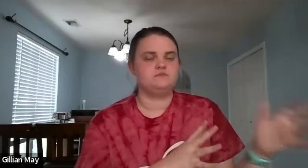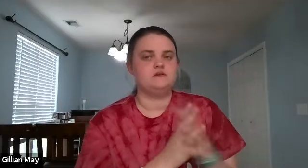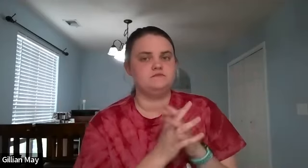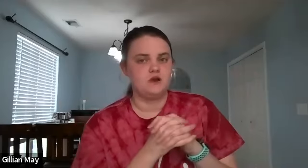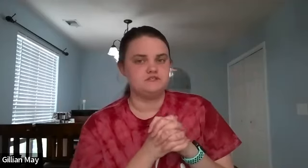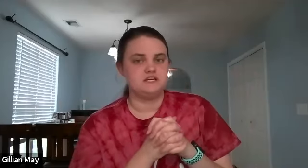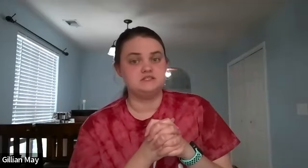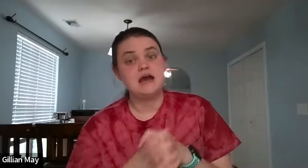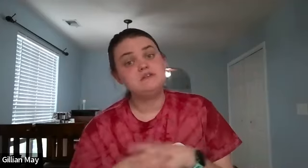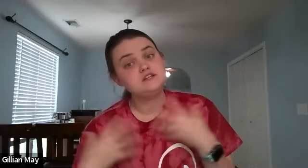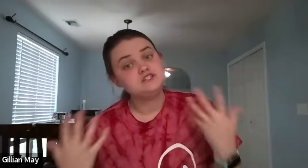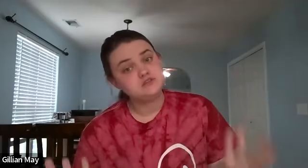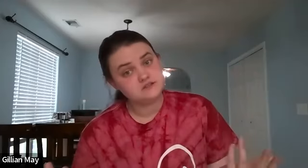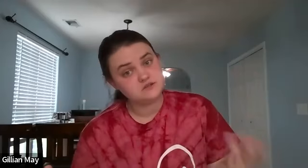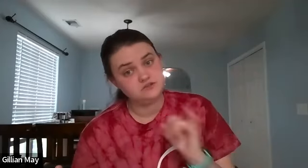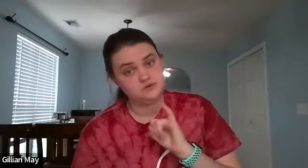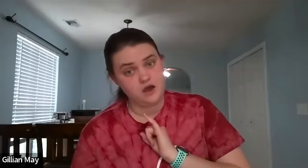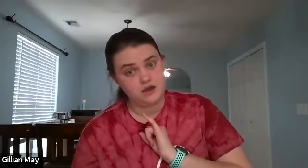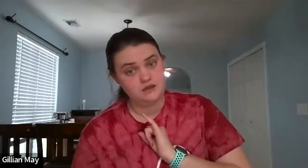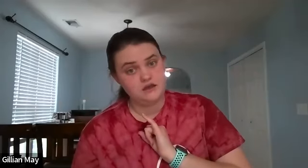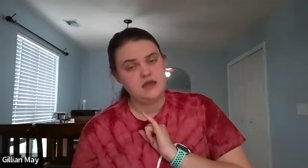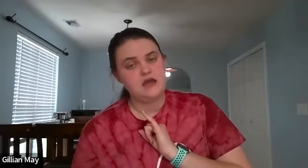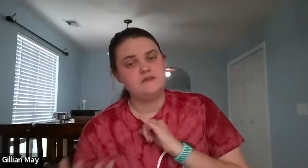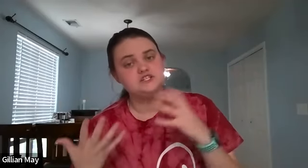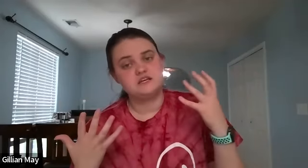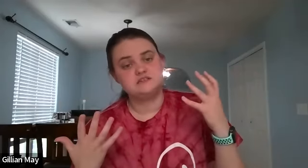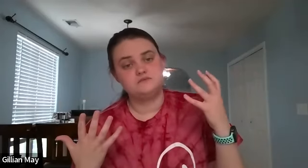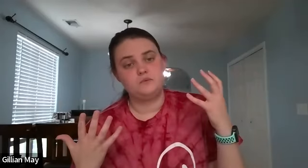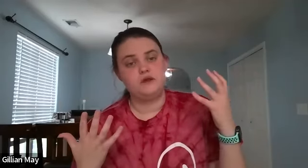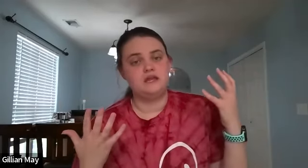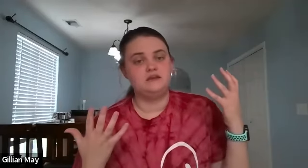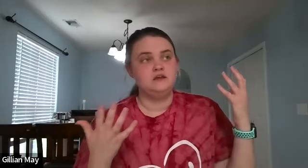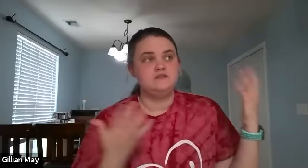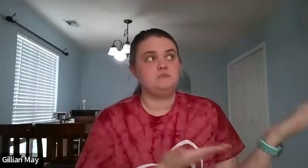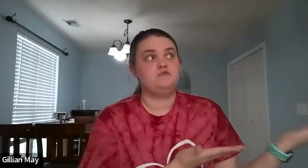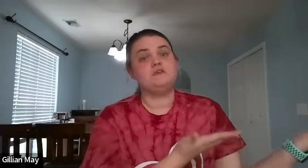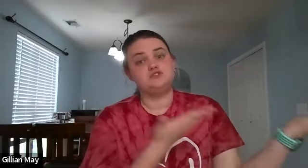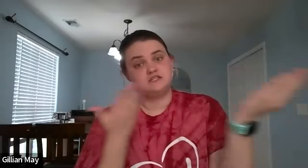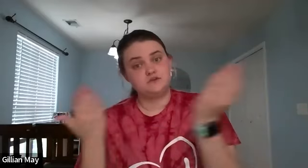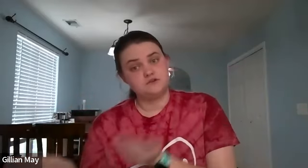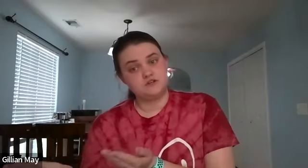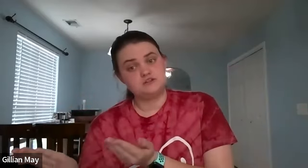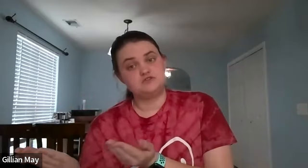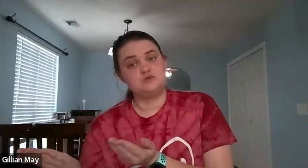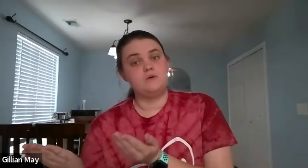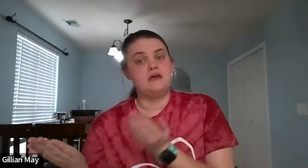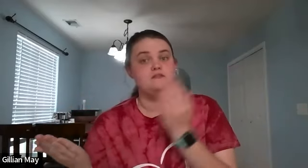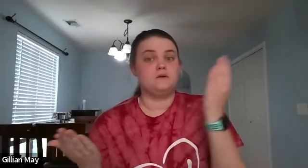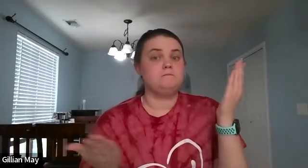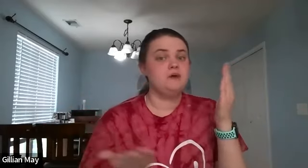of conversations. I have a lot of students who will do I, and that's just because of before they transferred over to our school, in their